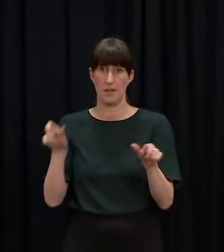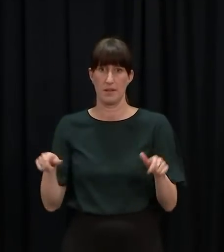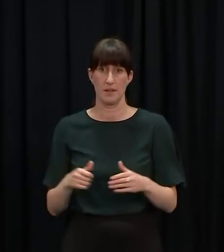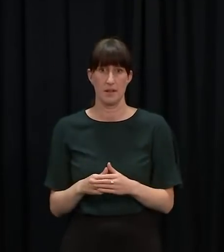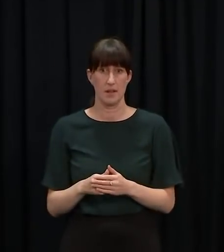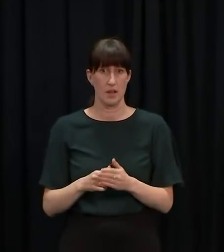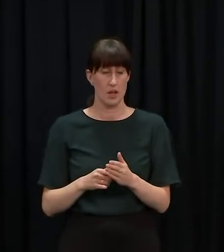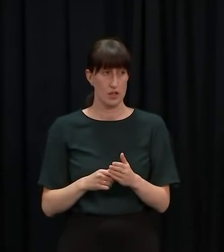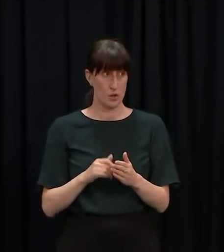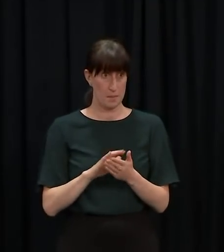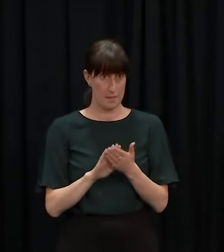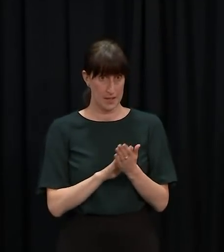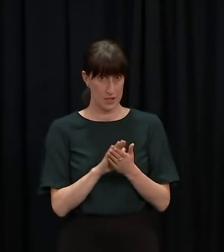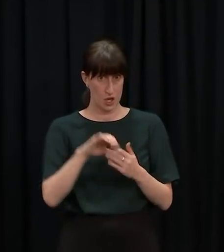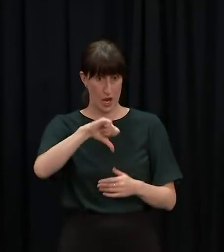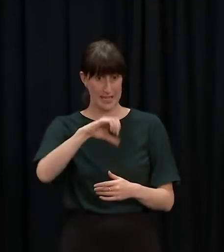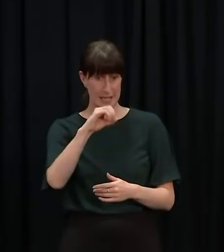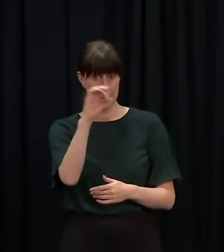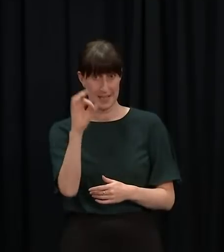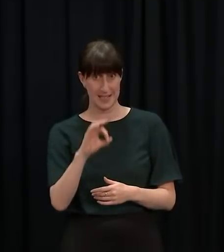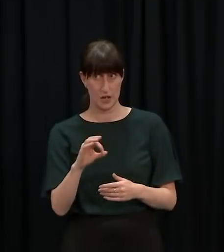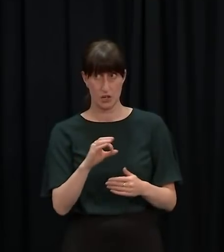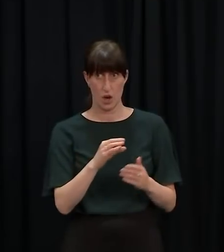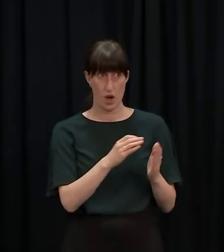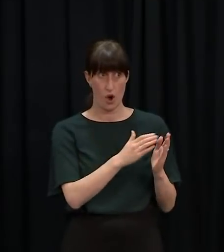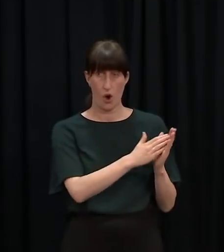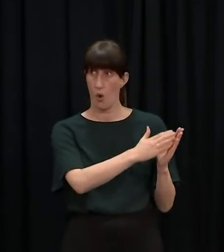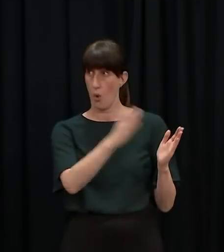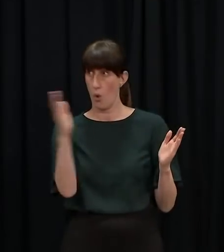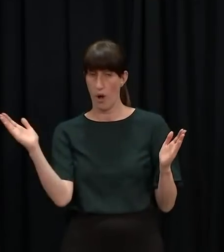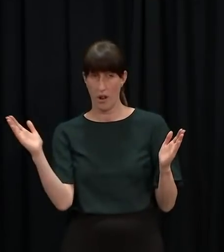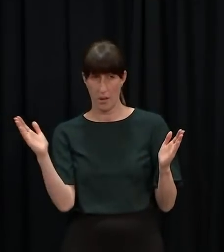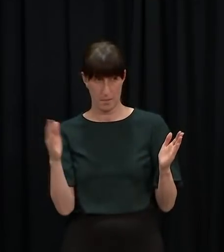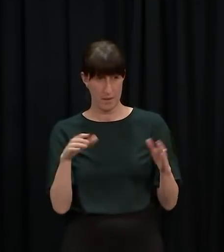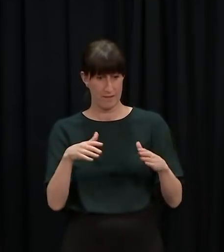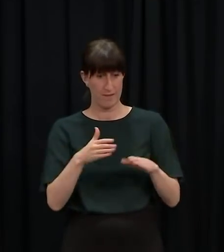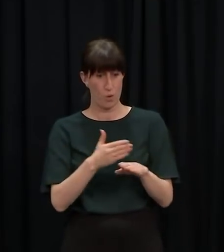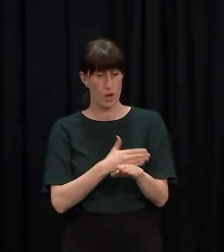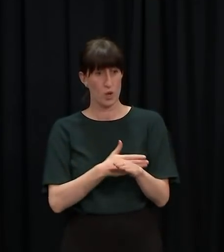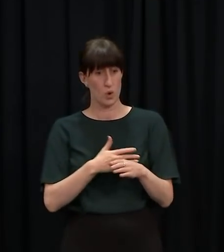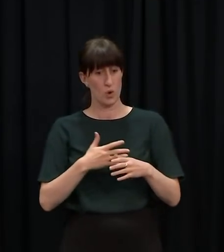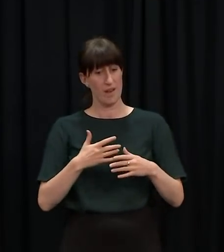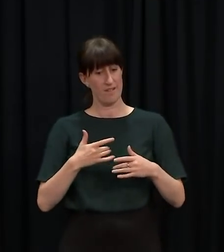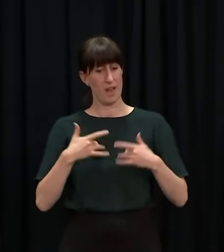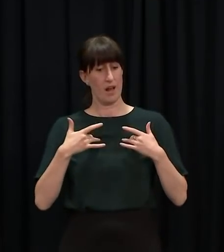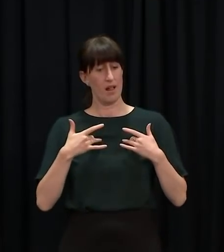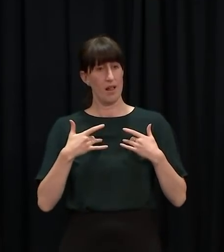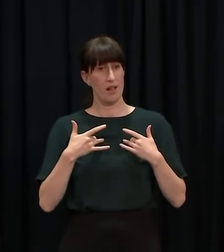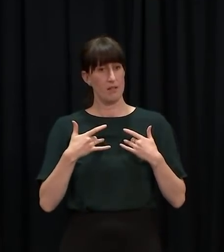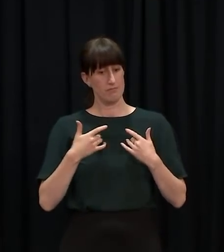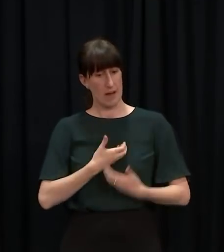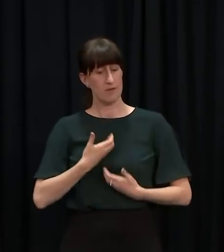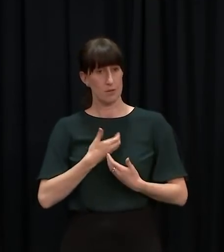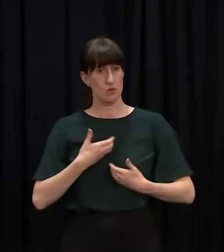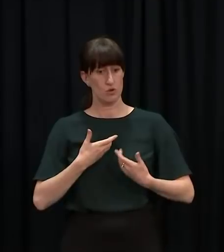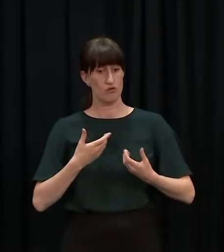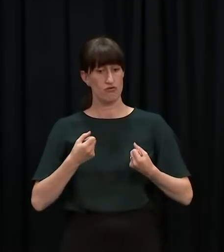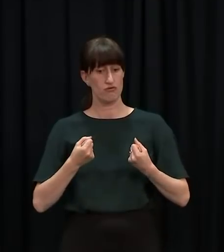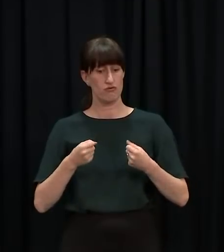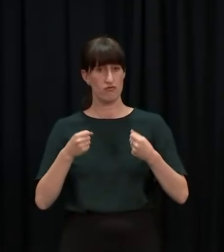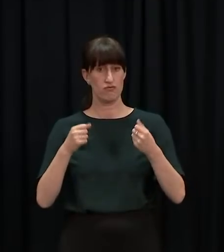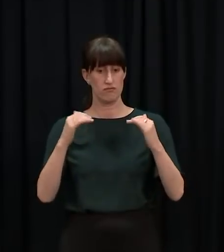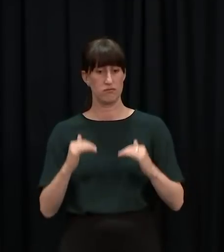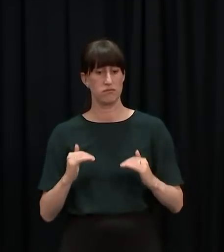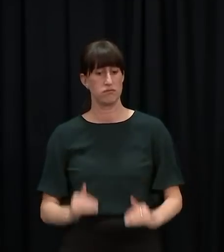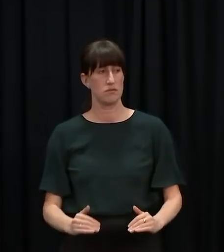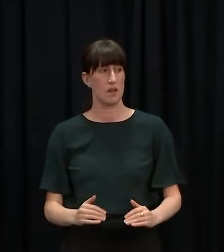board, 90% of vaccination rates before you're comfortable relaxing anything? I don't do the relaxing. In